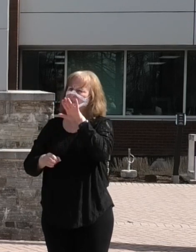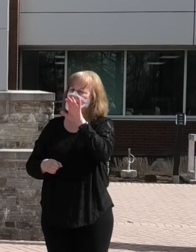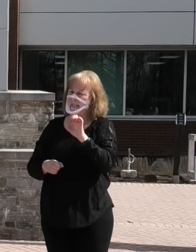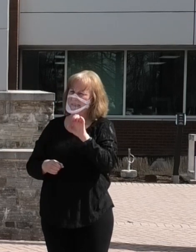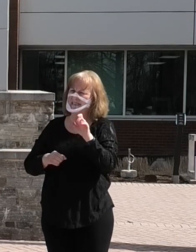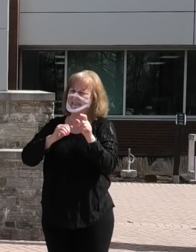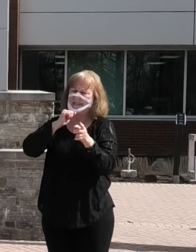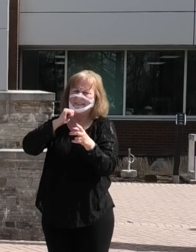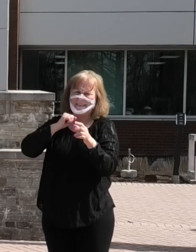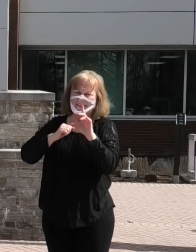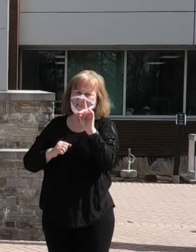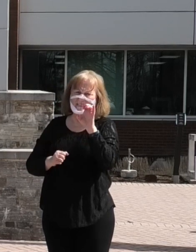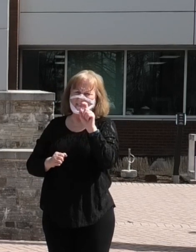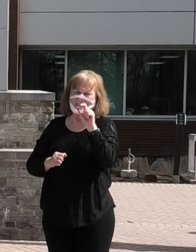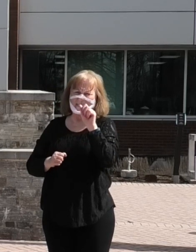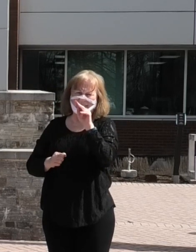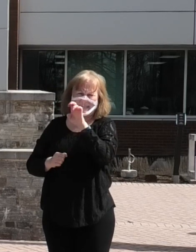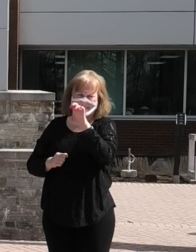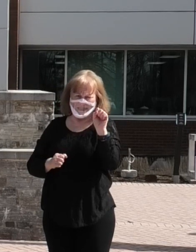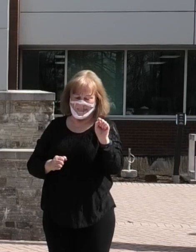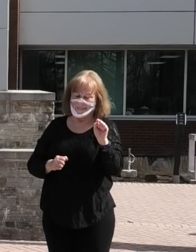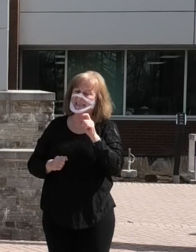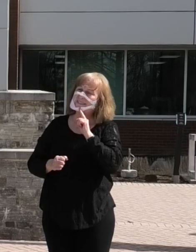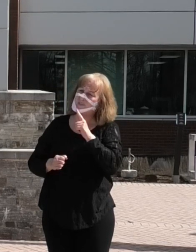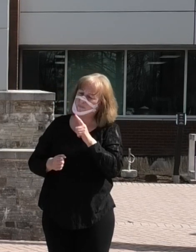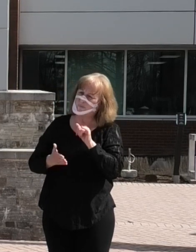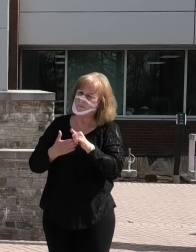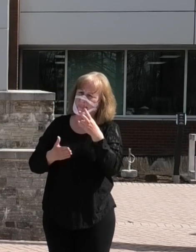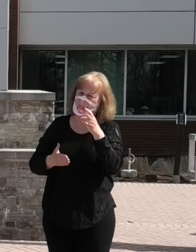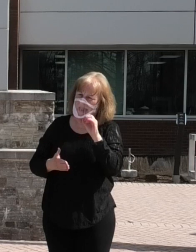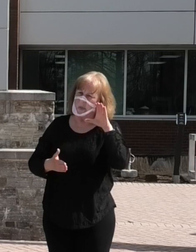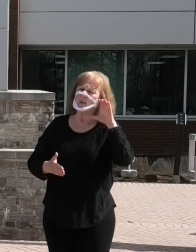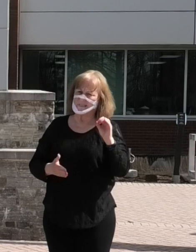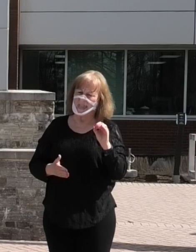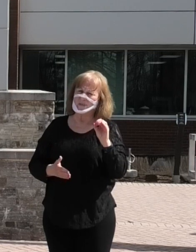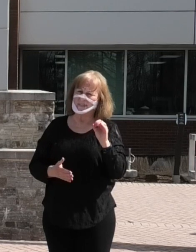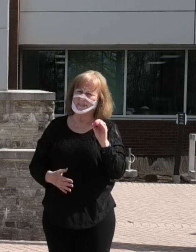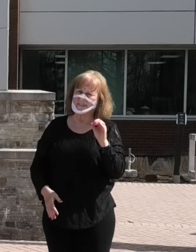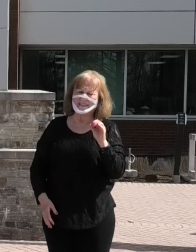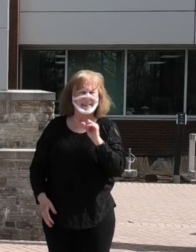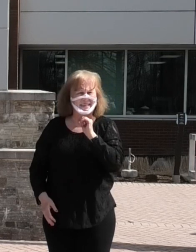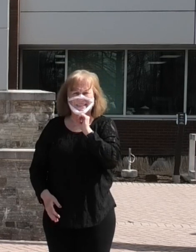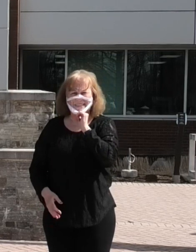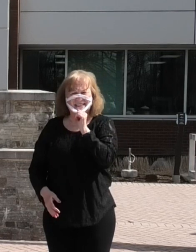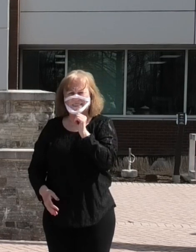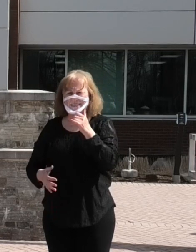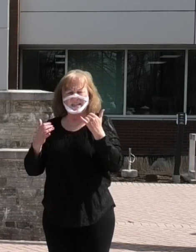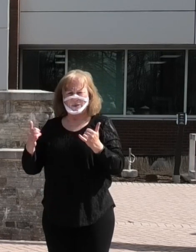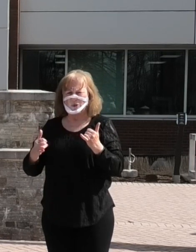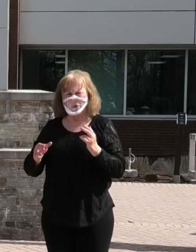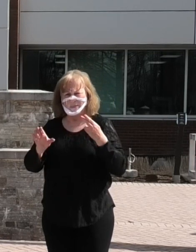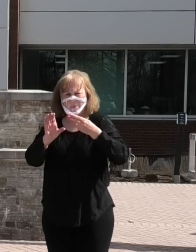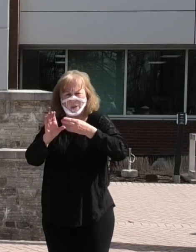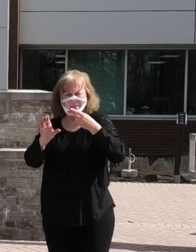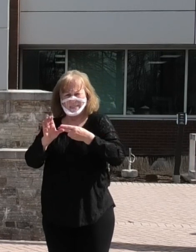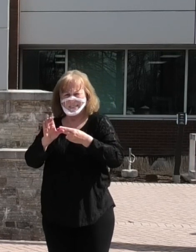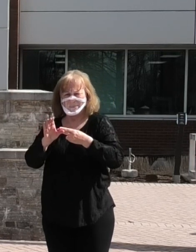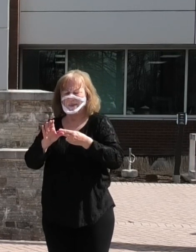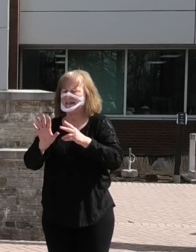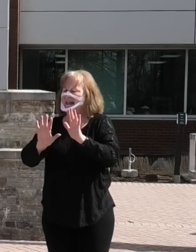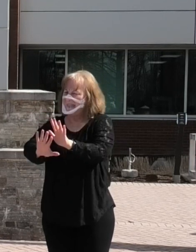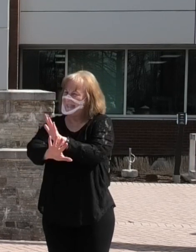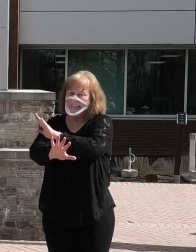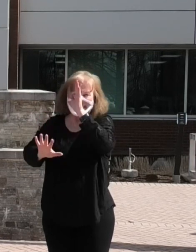detainees. While it is true that Howard County does not currently participate and